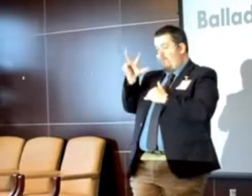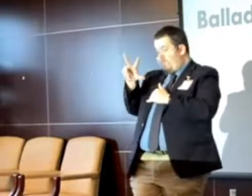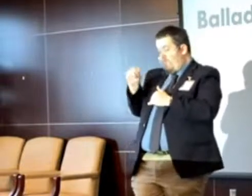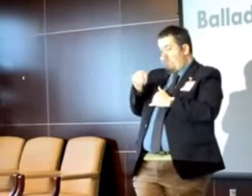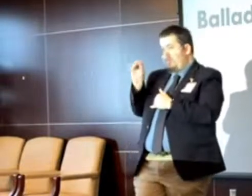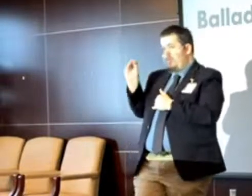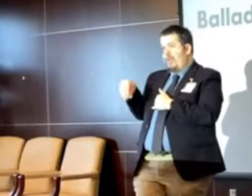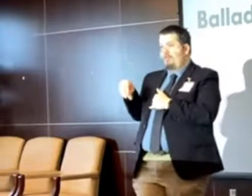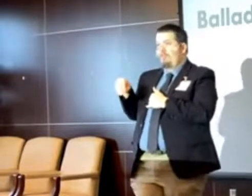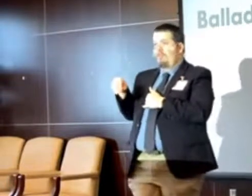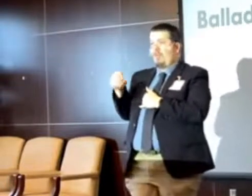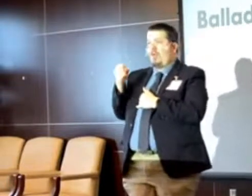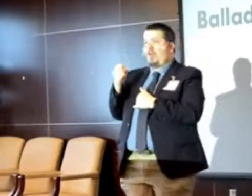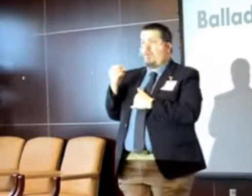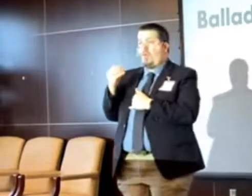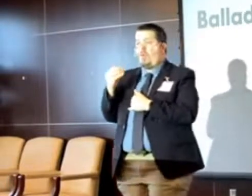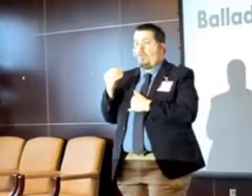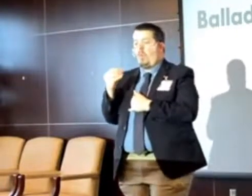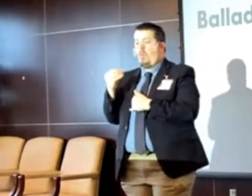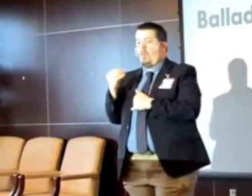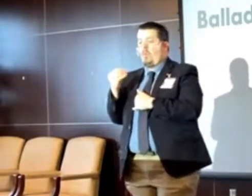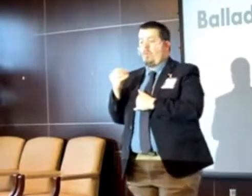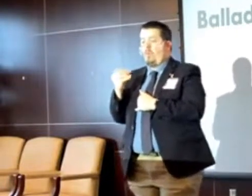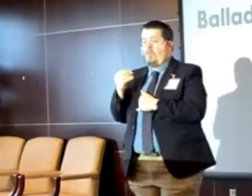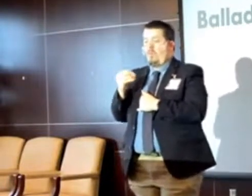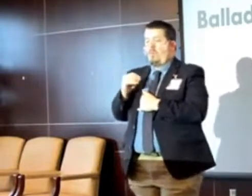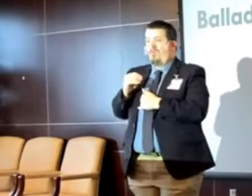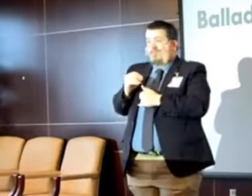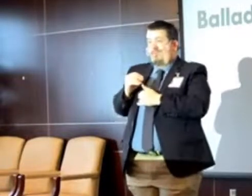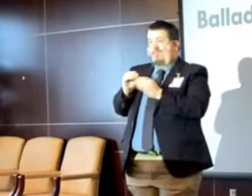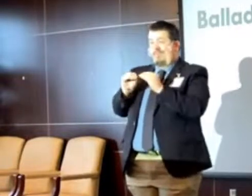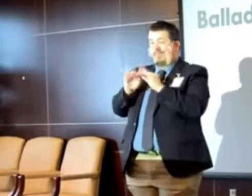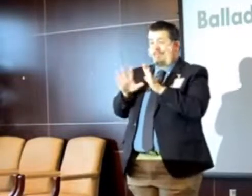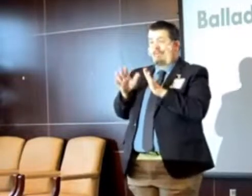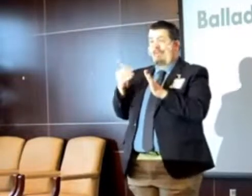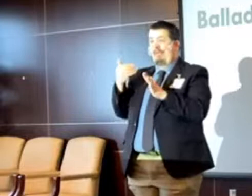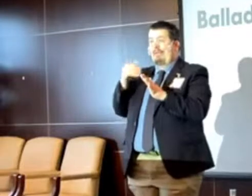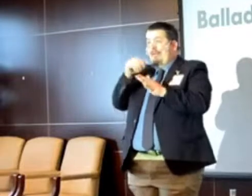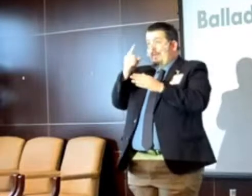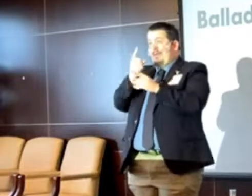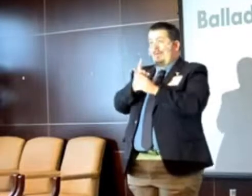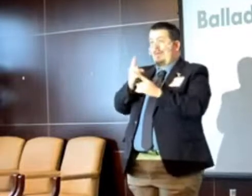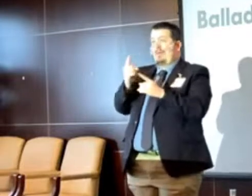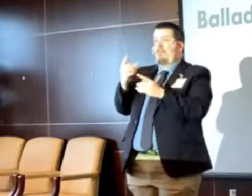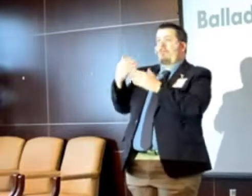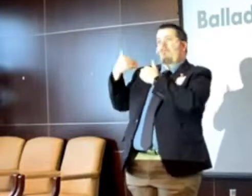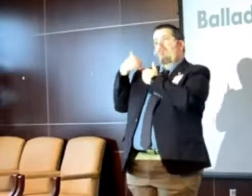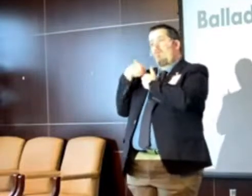30%. So it's evident that we're carrying a disproportionate burden.